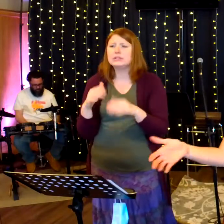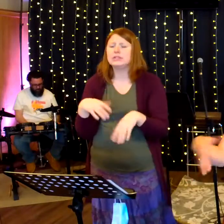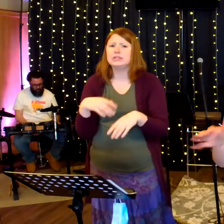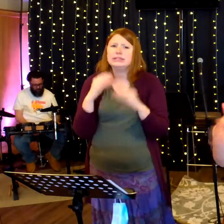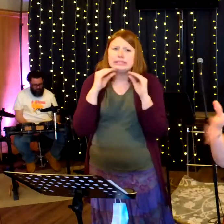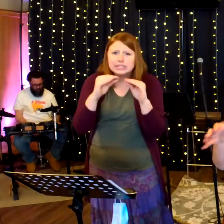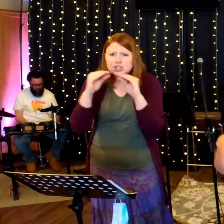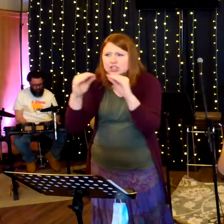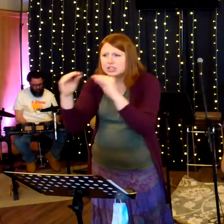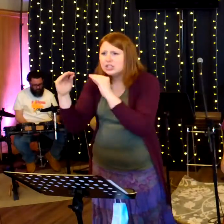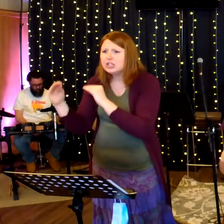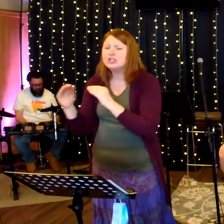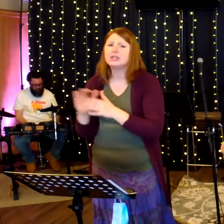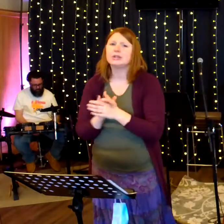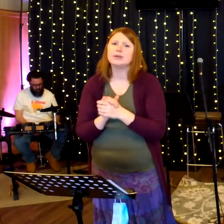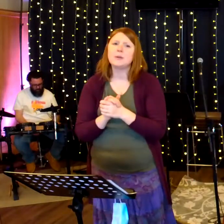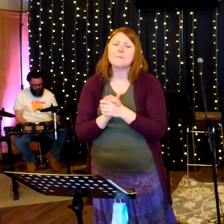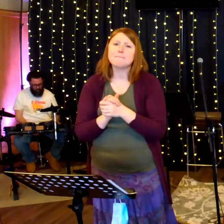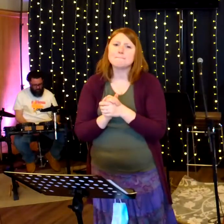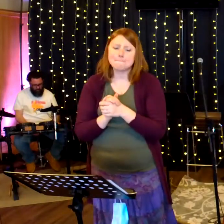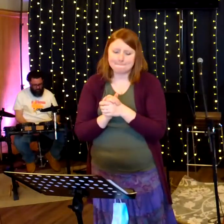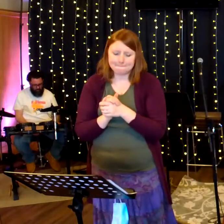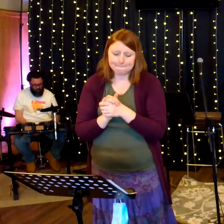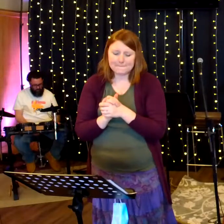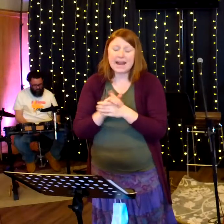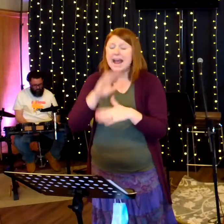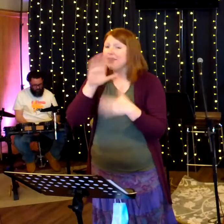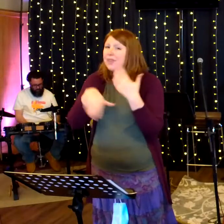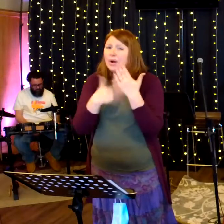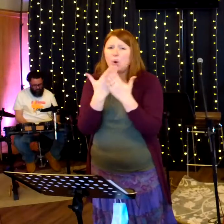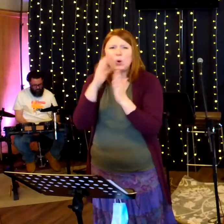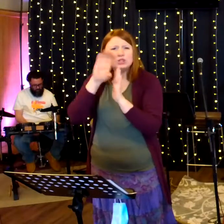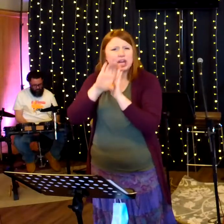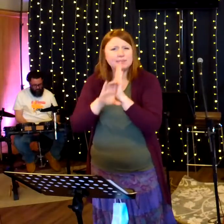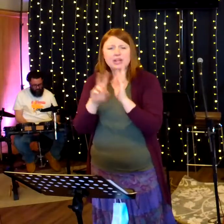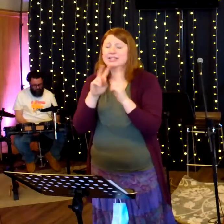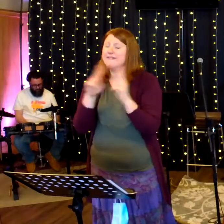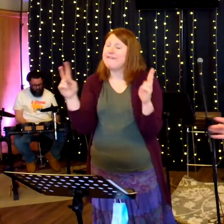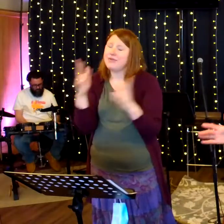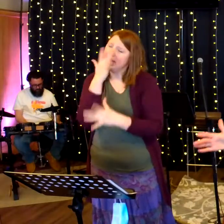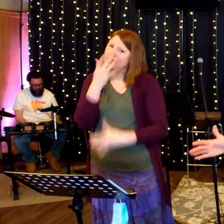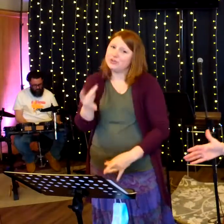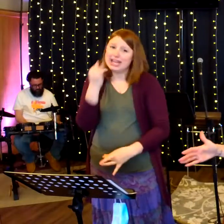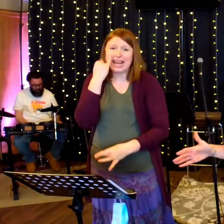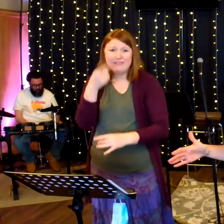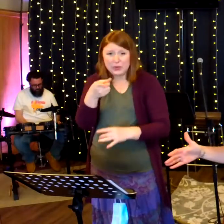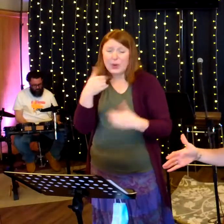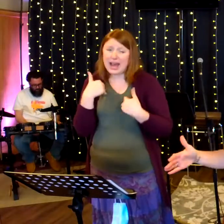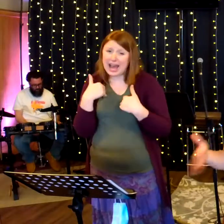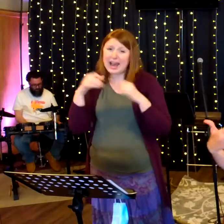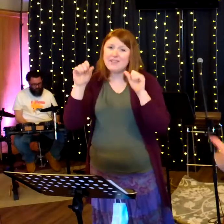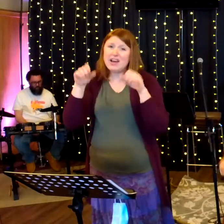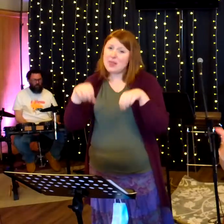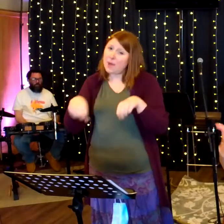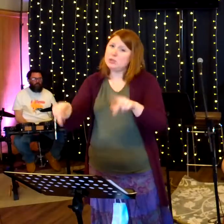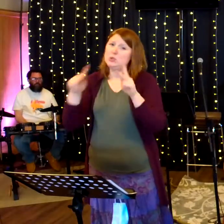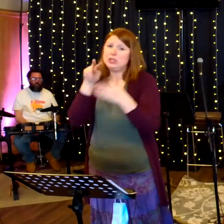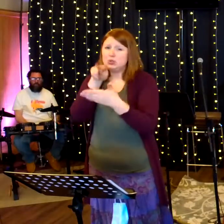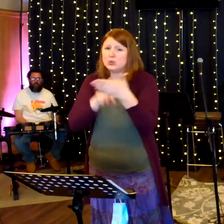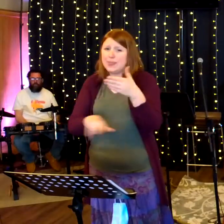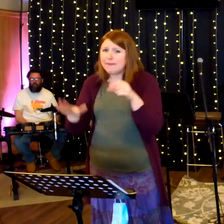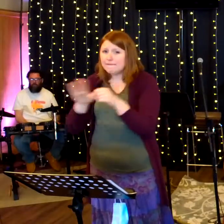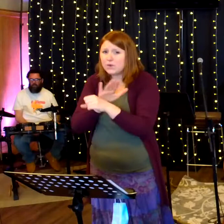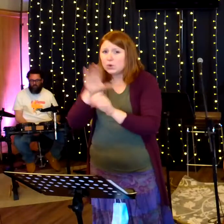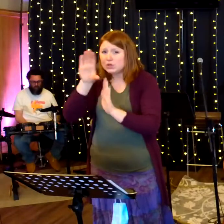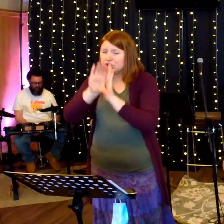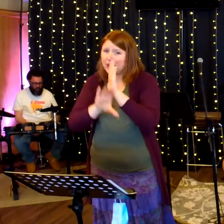like we talked about, the whole text message, right? And the rest of this chapter is really remarkable. So if you get an opportunity to read the entire chapter of John, I'd encourage you to do